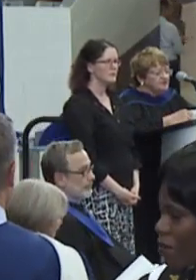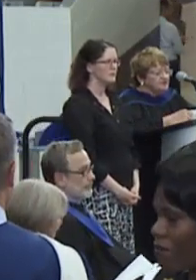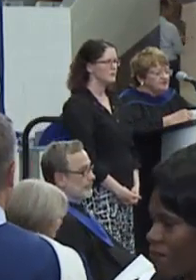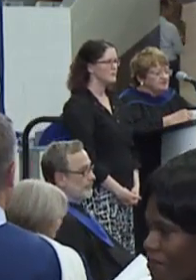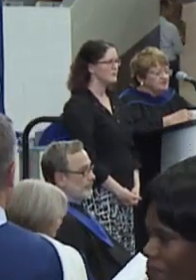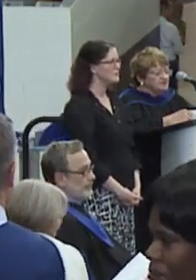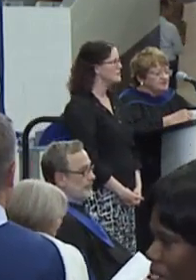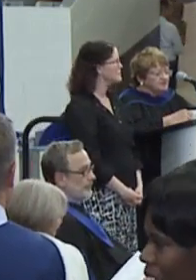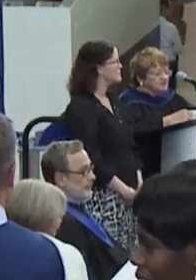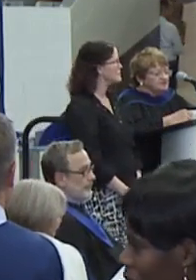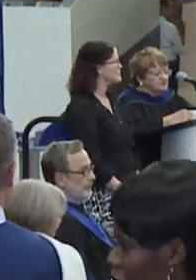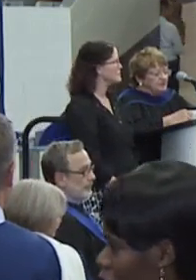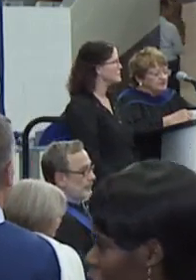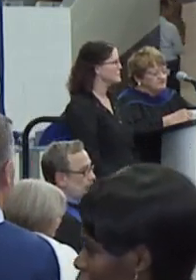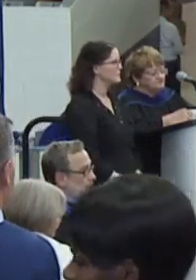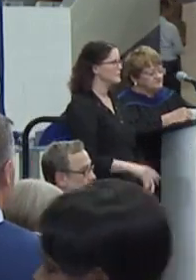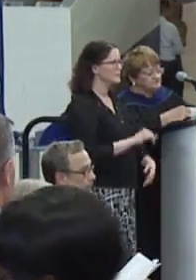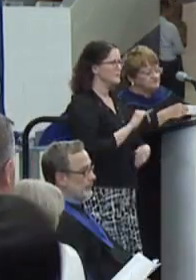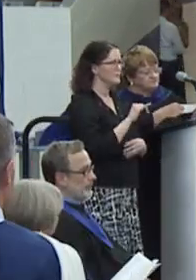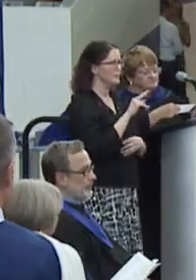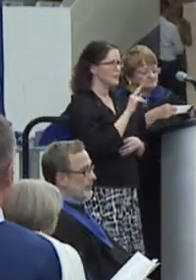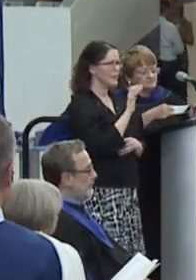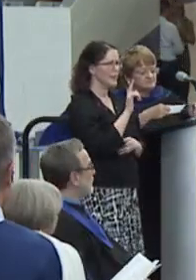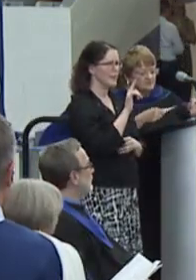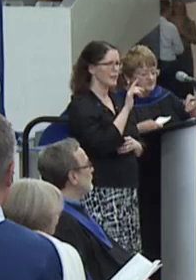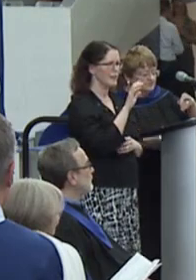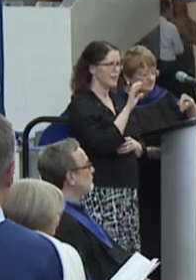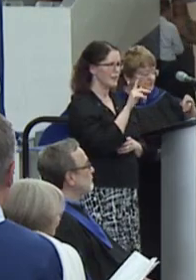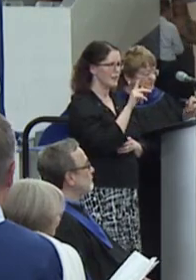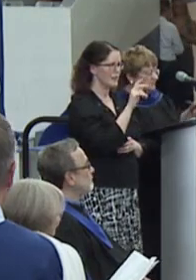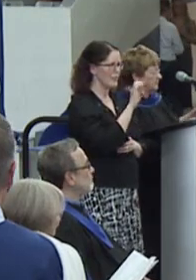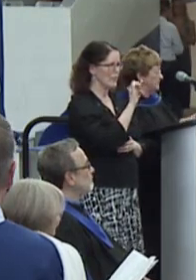Emil Kesaby.